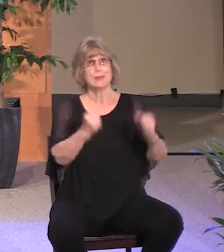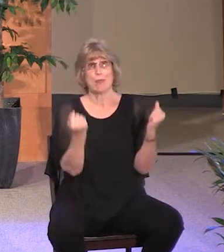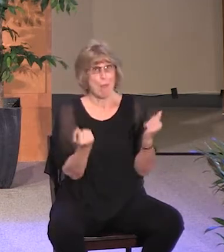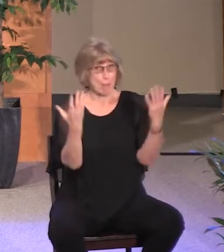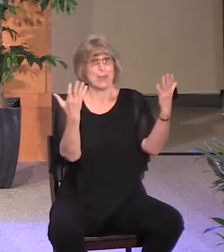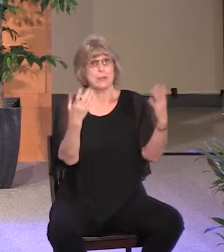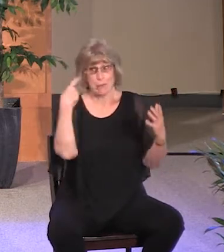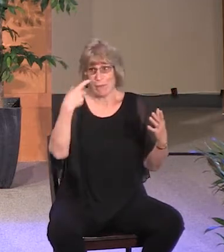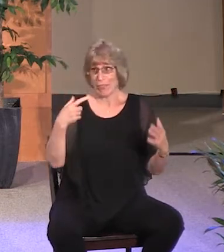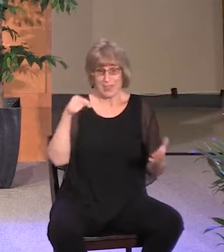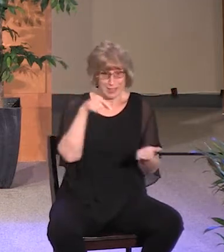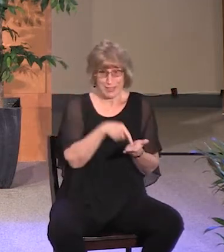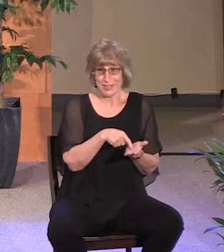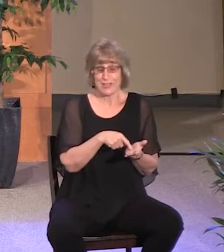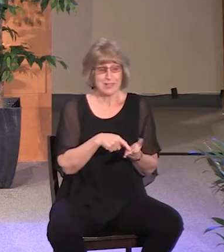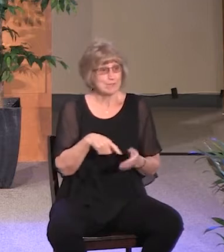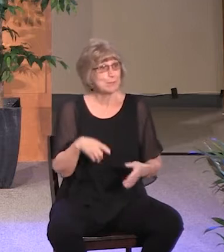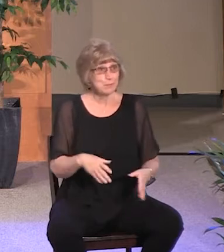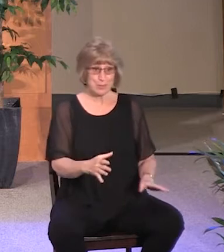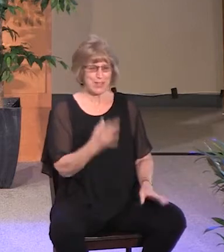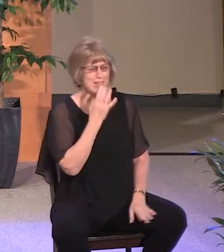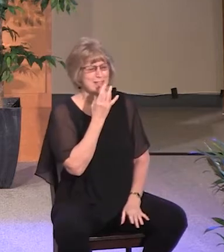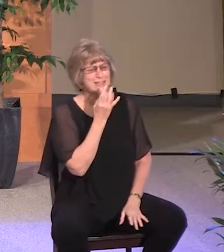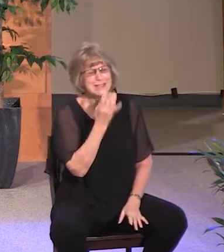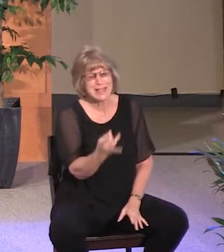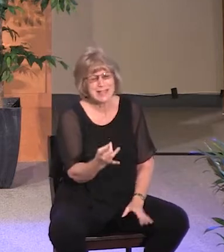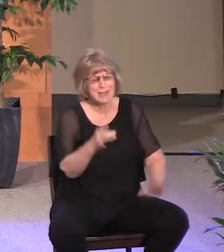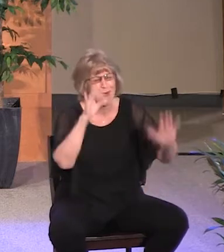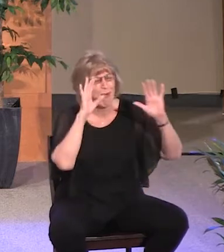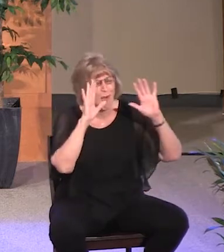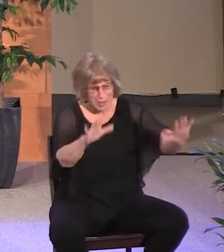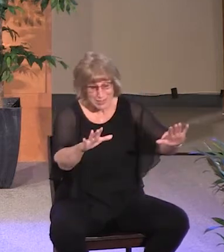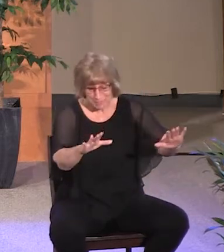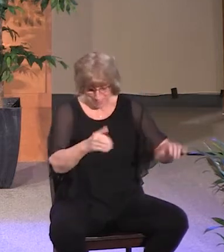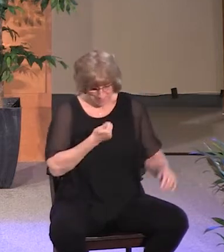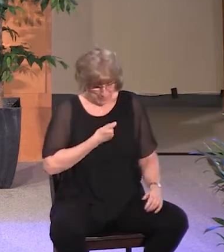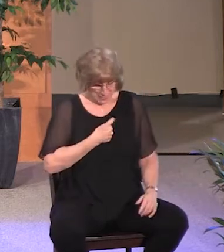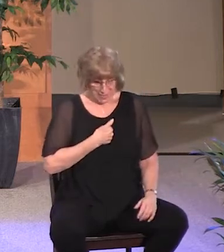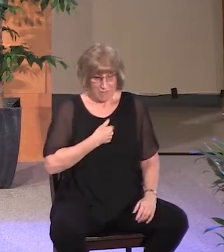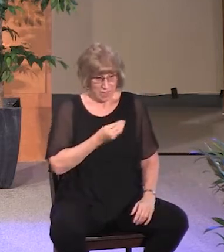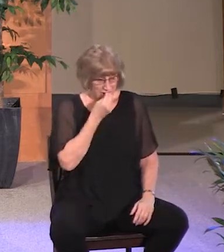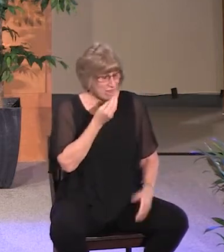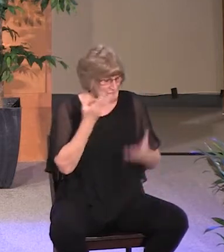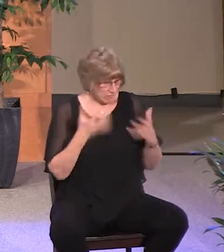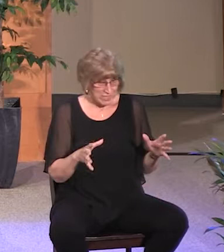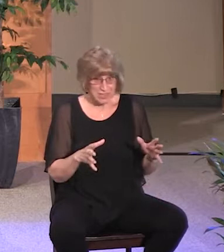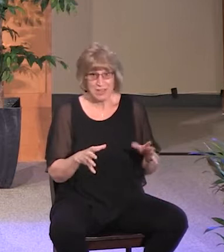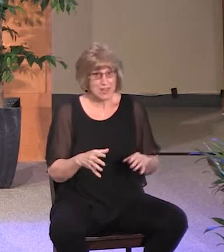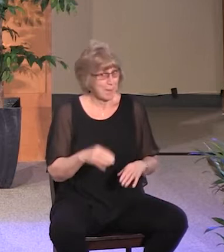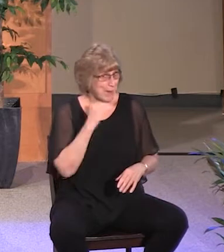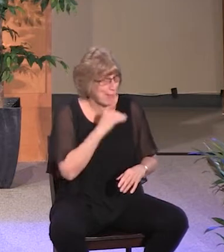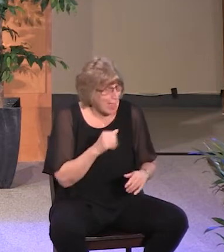But here's the thing, they taste amazing. They do. I tried one out, Graham and I tried one. Right, am I lying? I'm not lying, they're